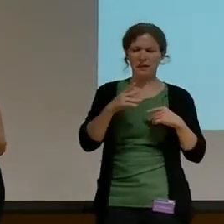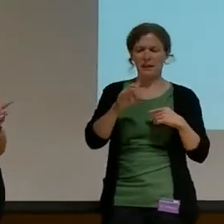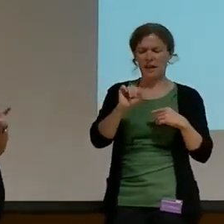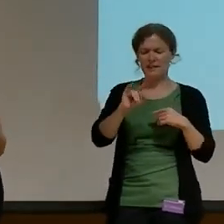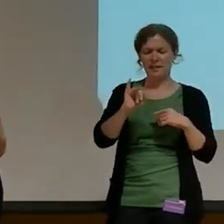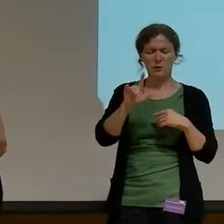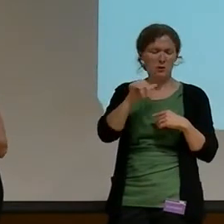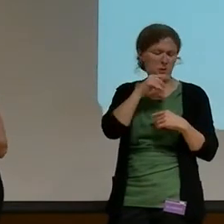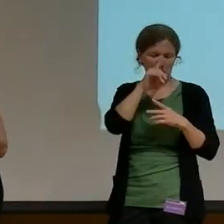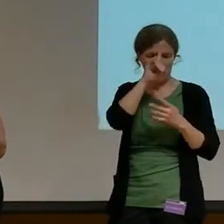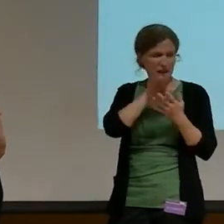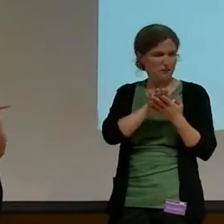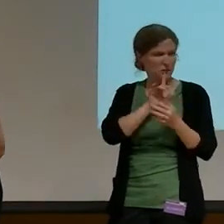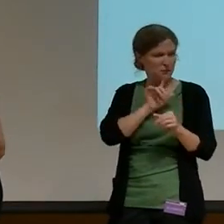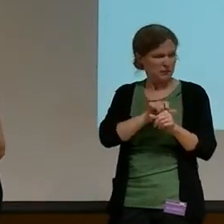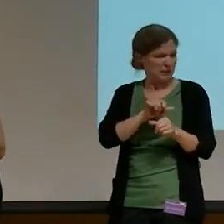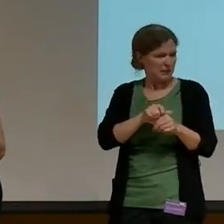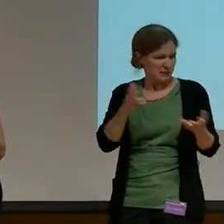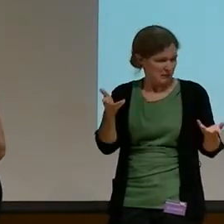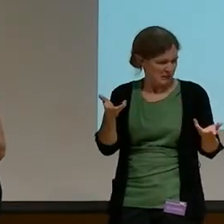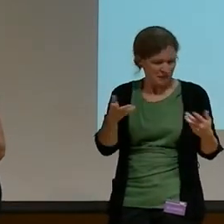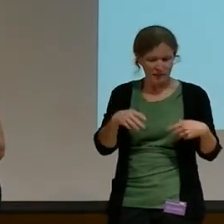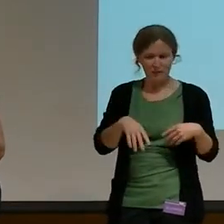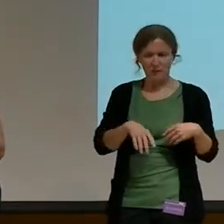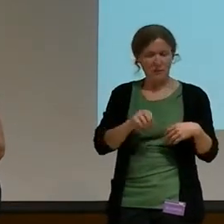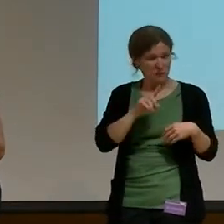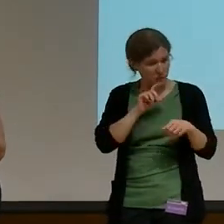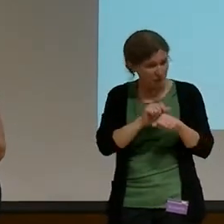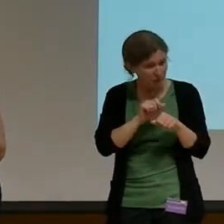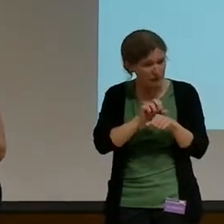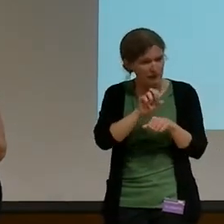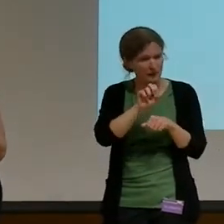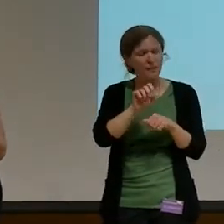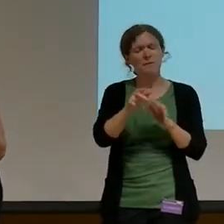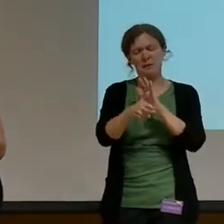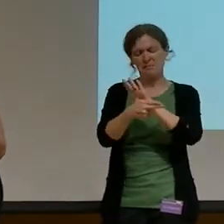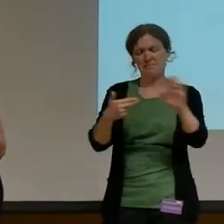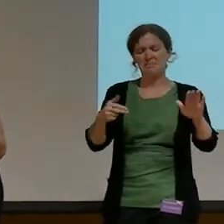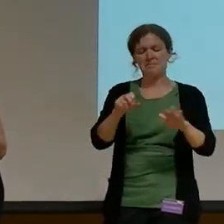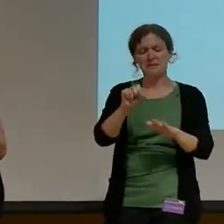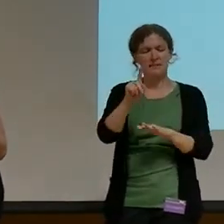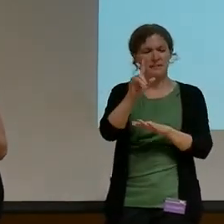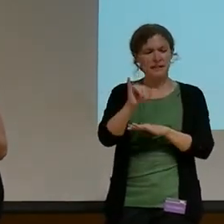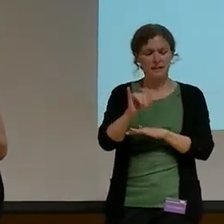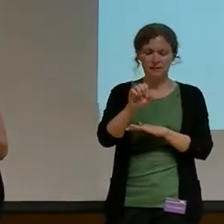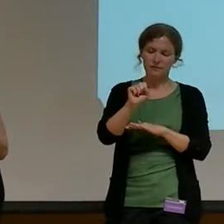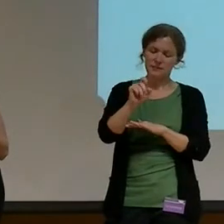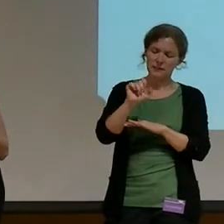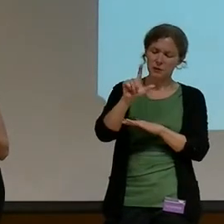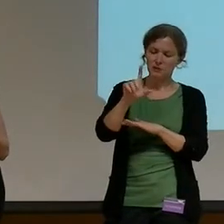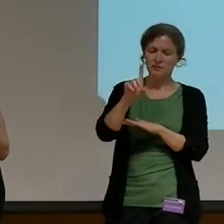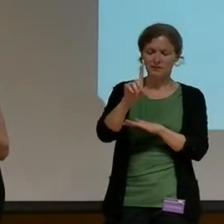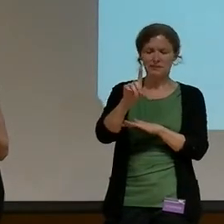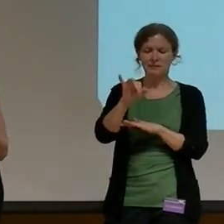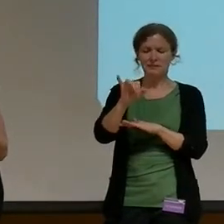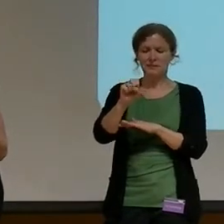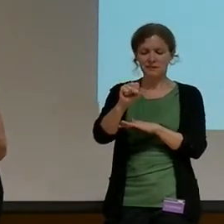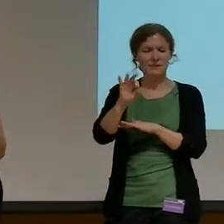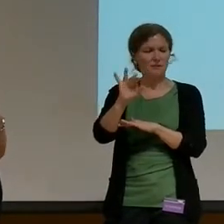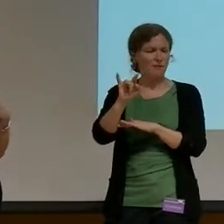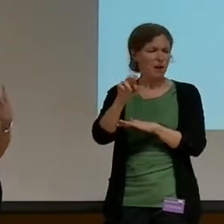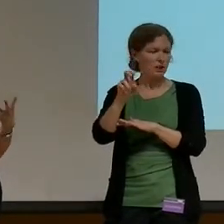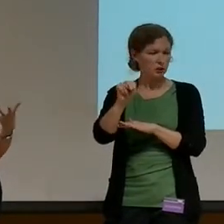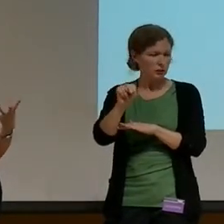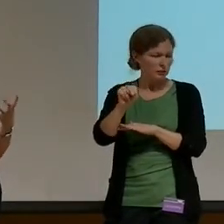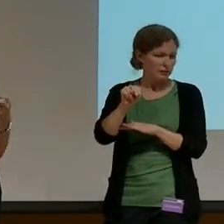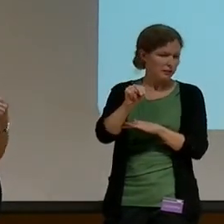exists. Not everyone, but you know, this comes up. Or that it's actually a sexual dysfunction, like hypoactive sexual desire disorder. And so